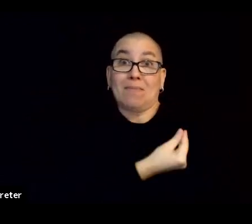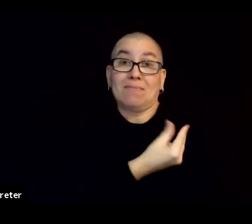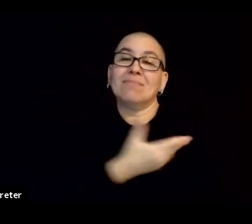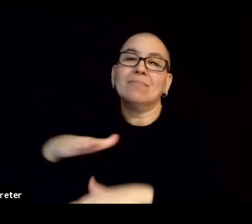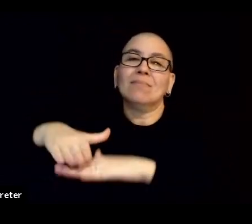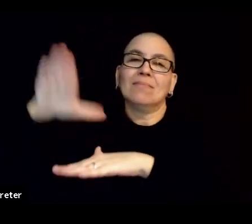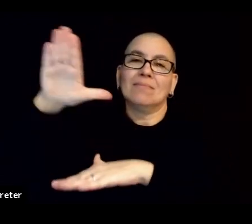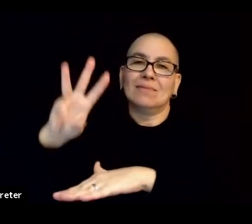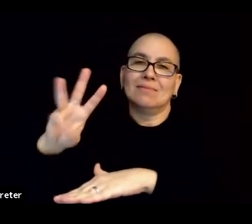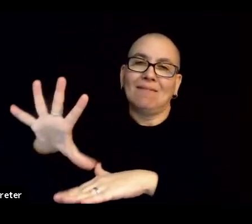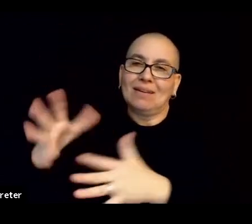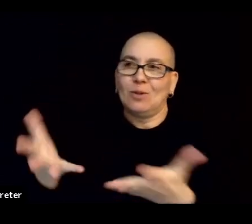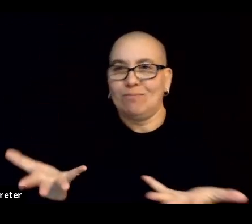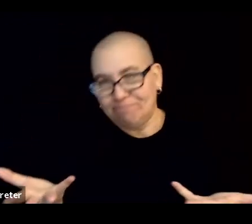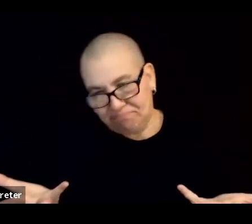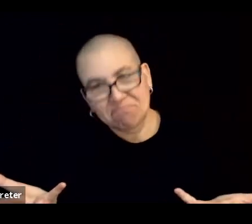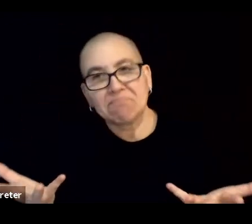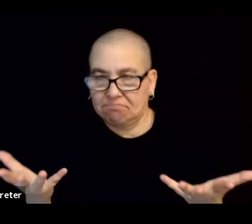flexibility to